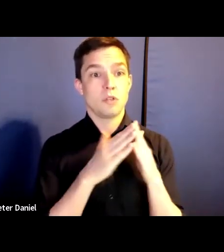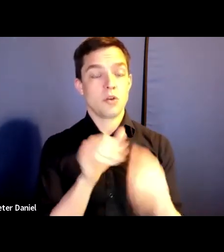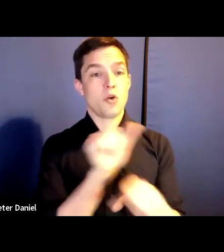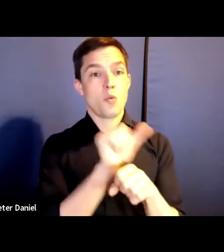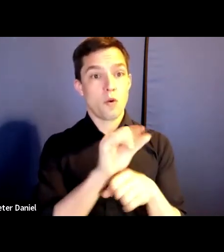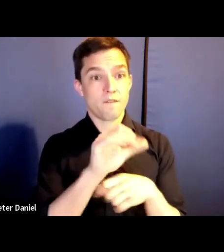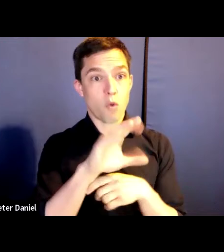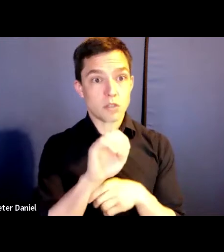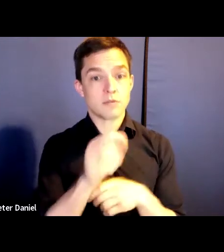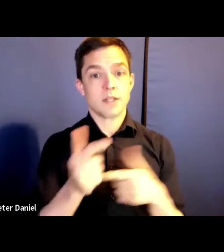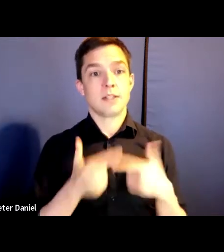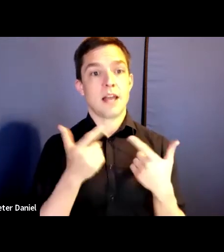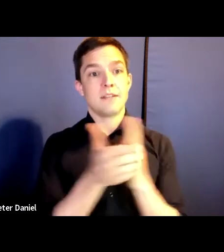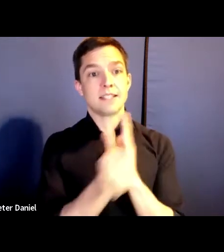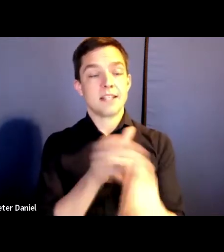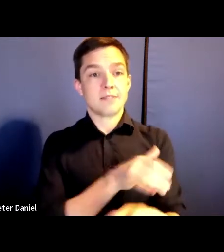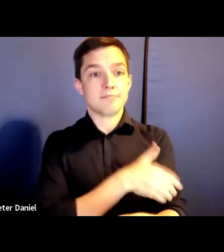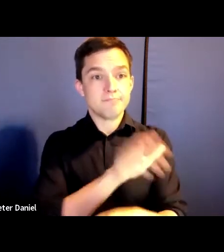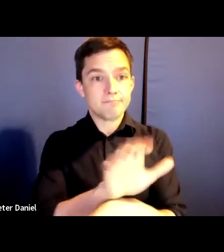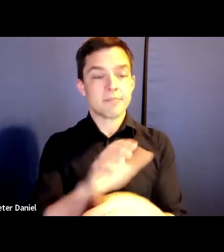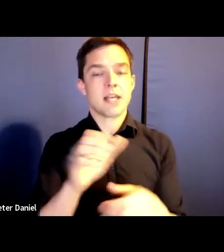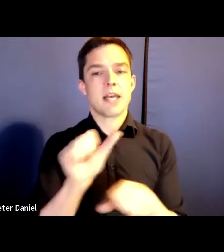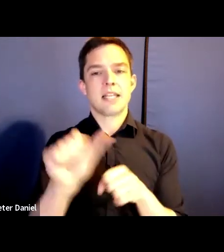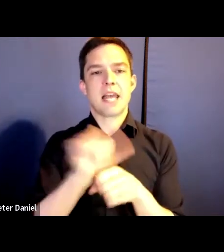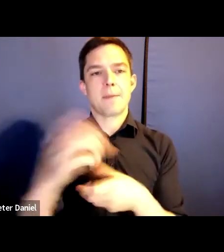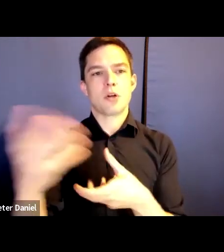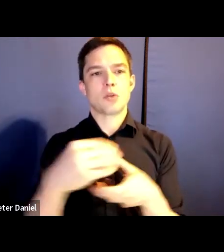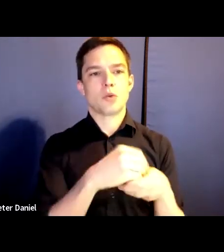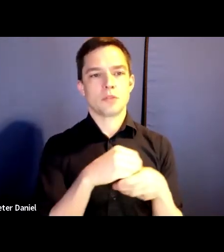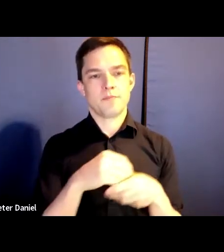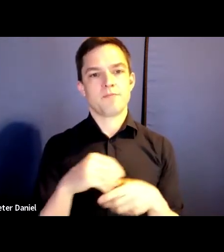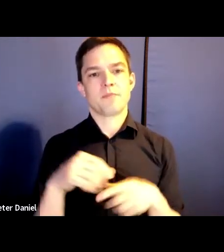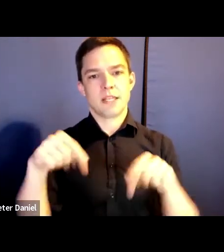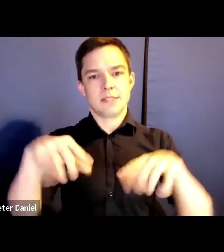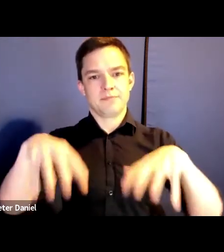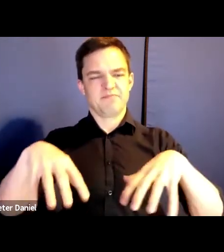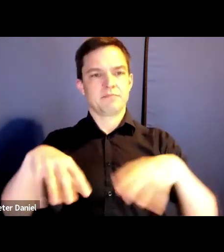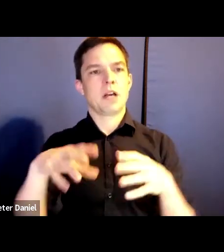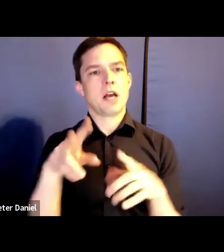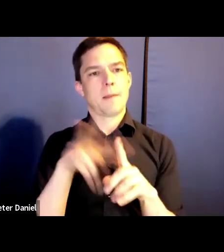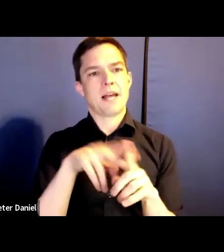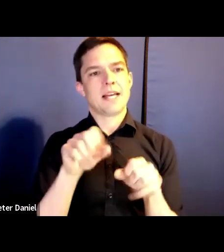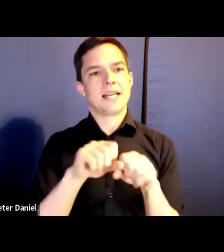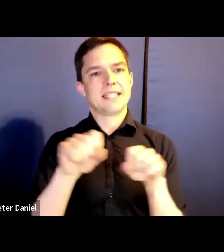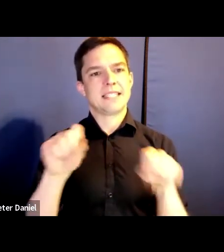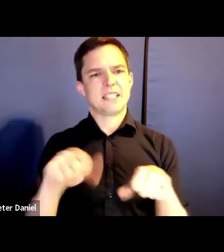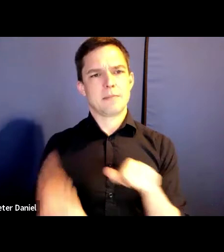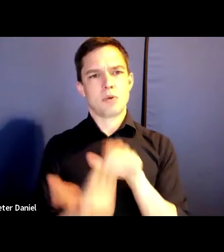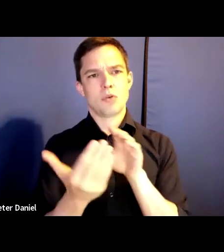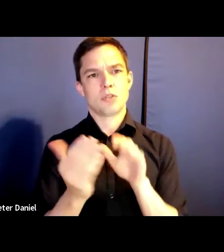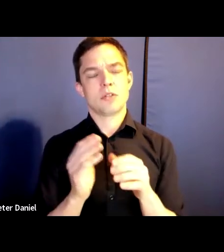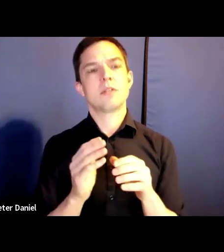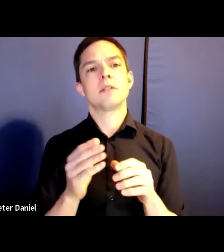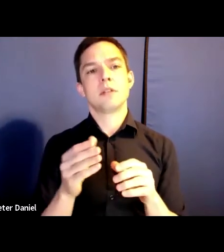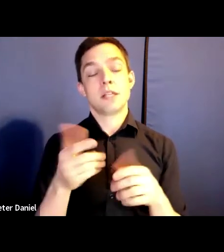skills development and labor inclusion. TVETSE apply a systems approach, considering that the main barriers for